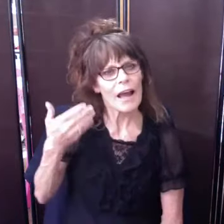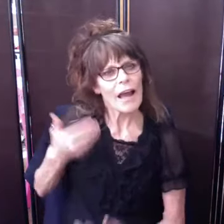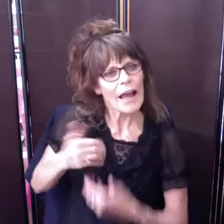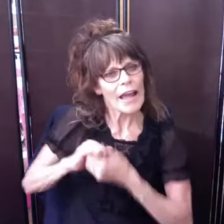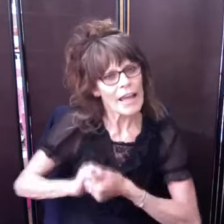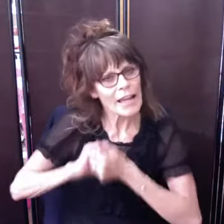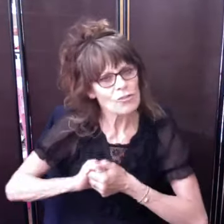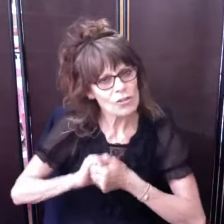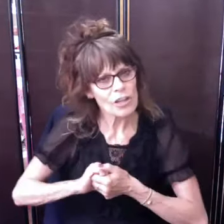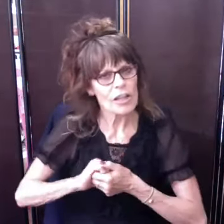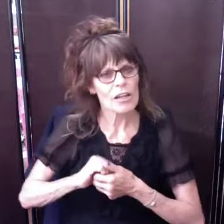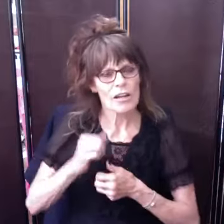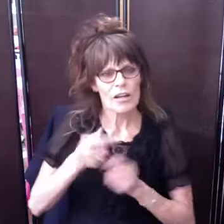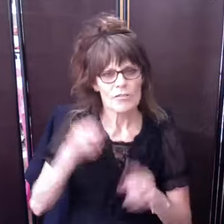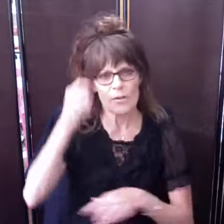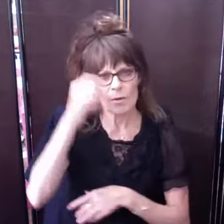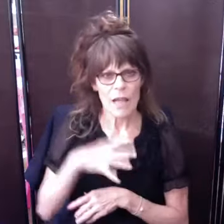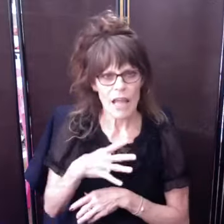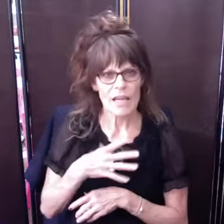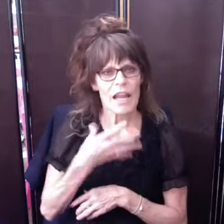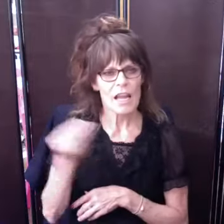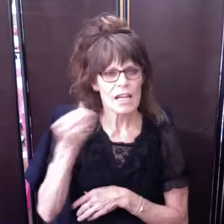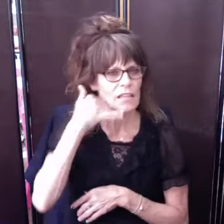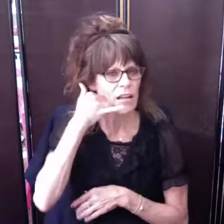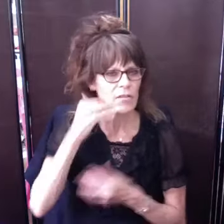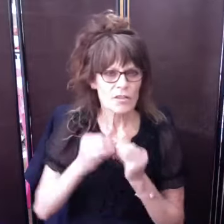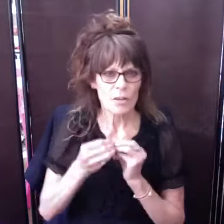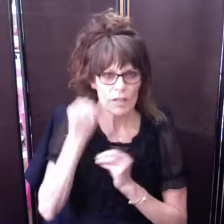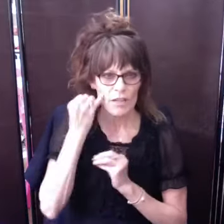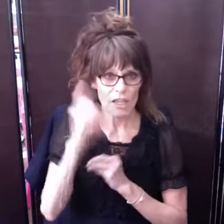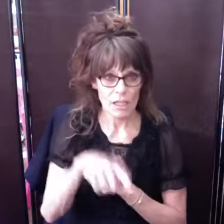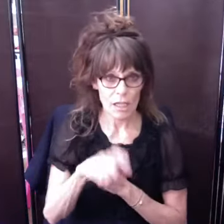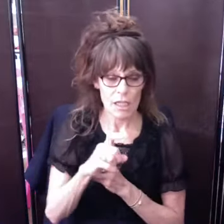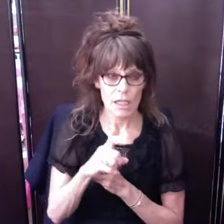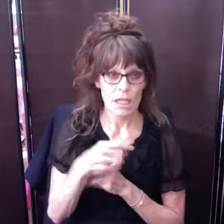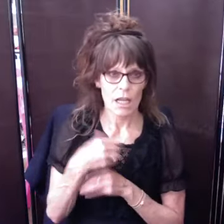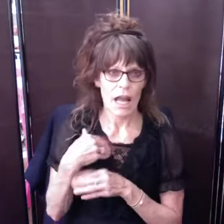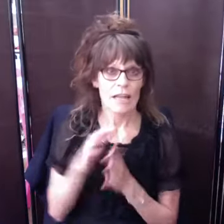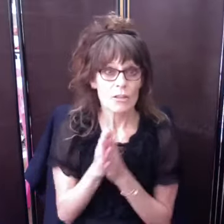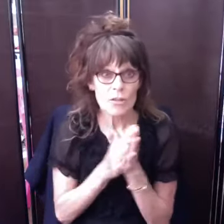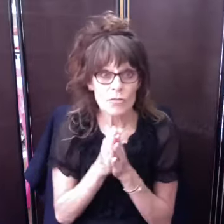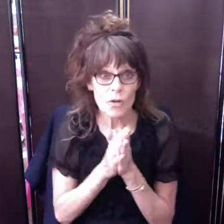6 months. I had a telephone number that I could use in case of emergency, and I had something to look forward to in the next 24 hours. Oh